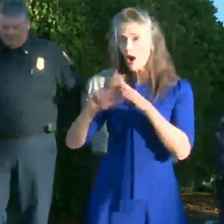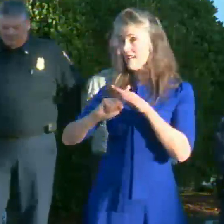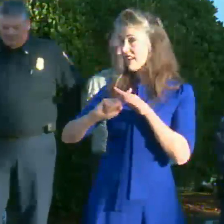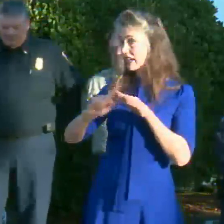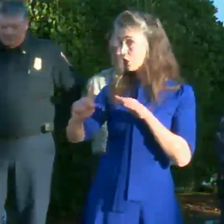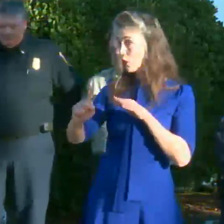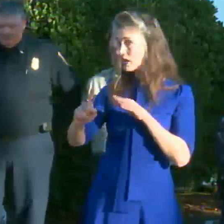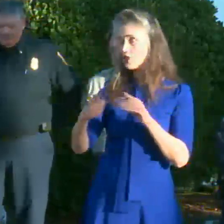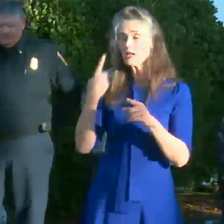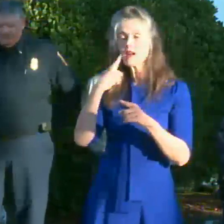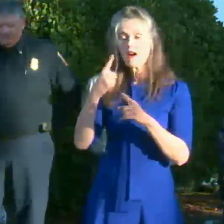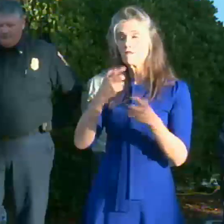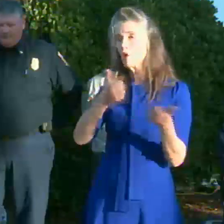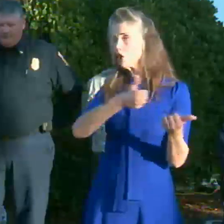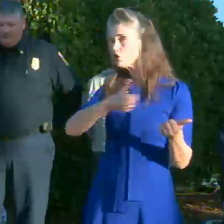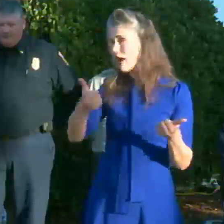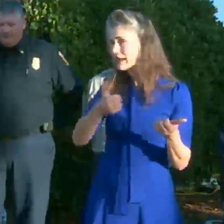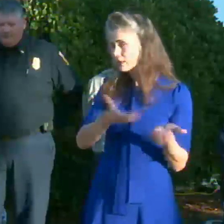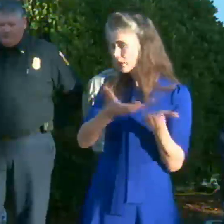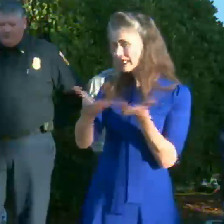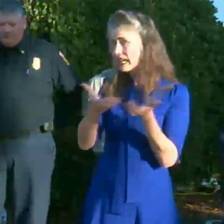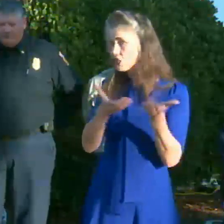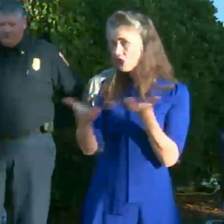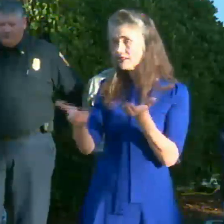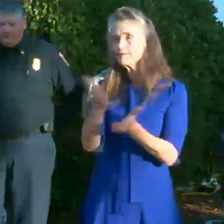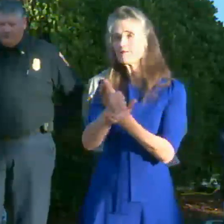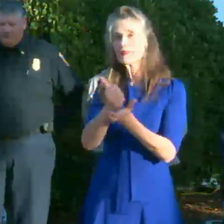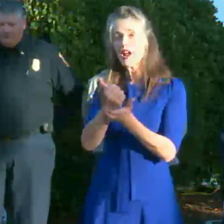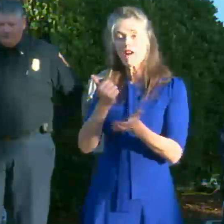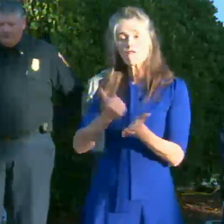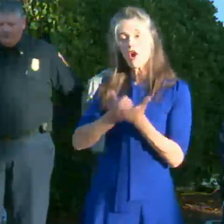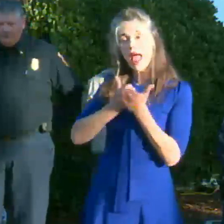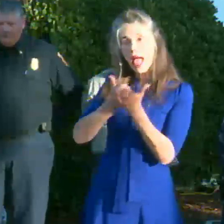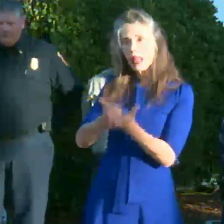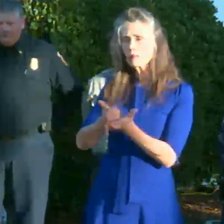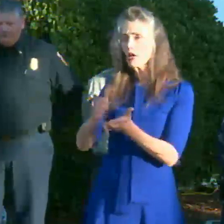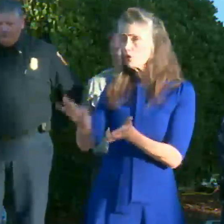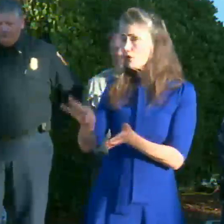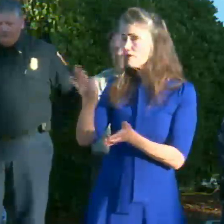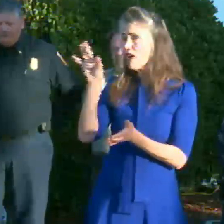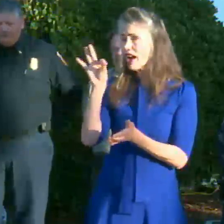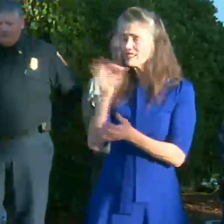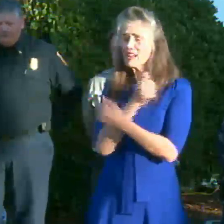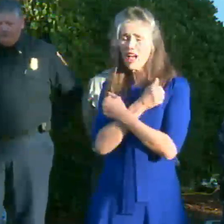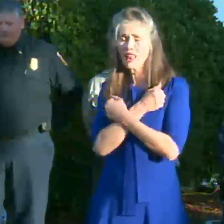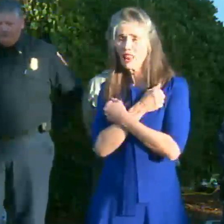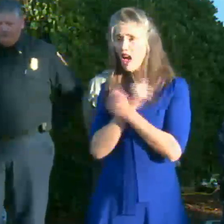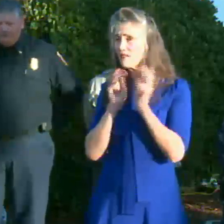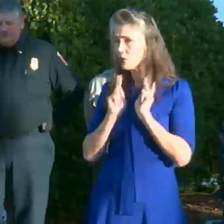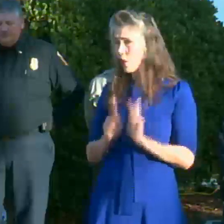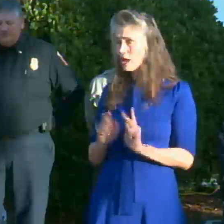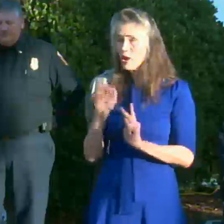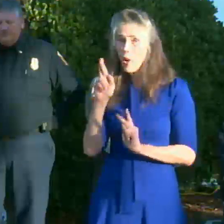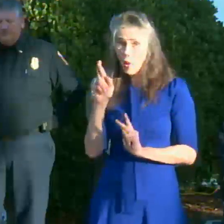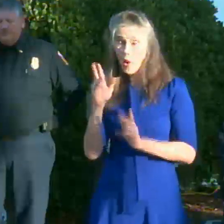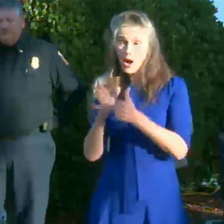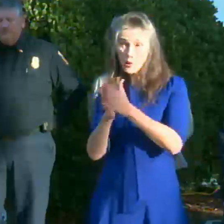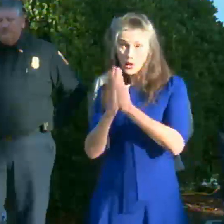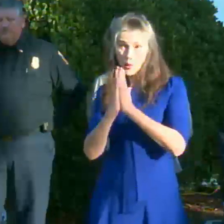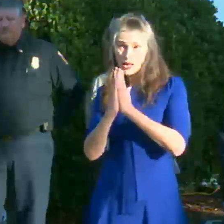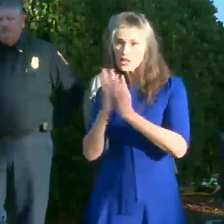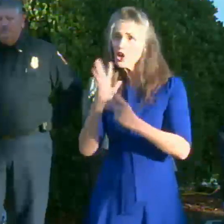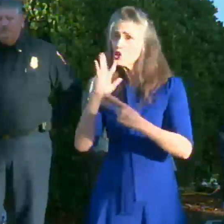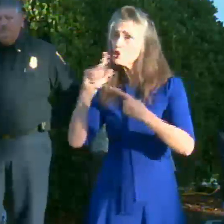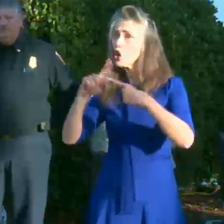transportation assistance, assistance with locating a loved one, or to request to talk to a counselor. While the